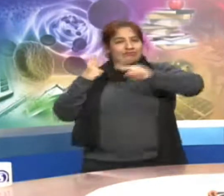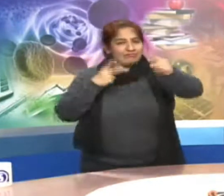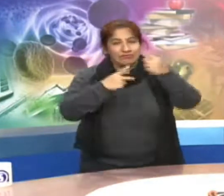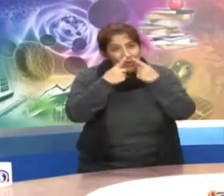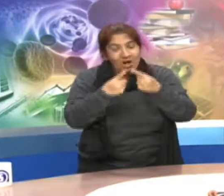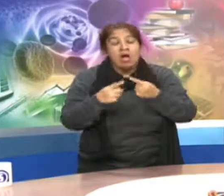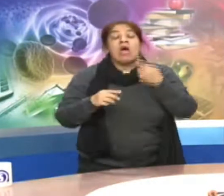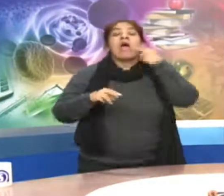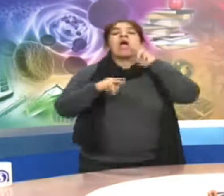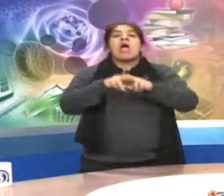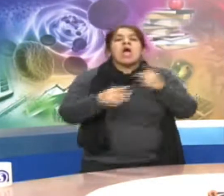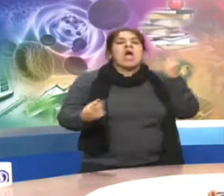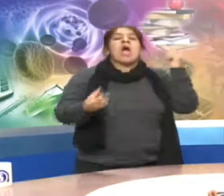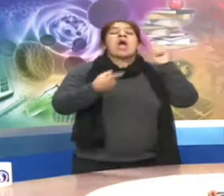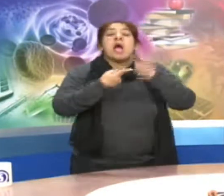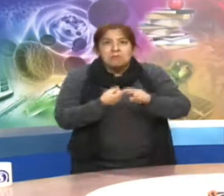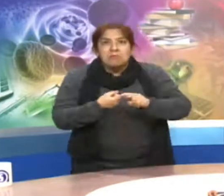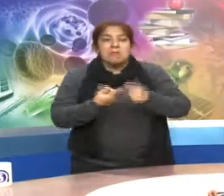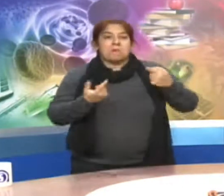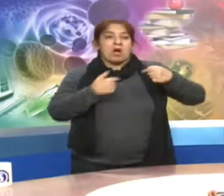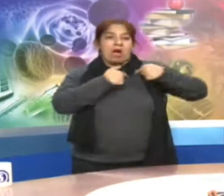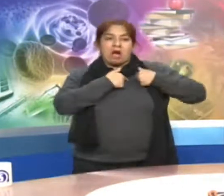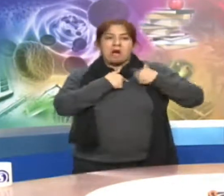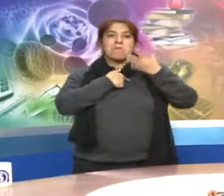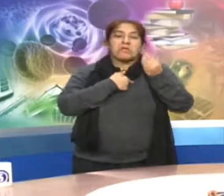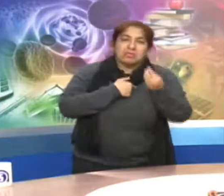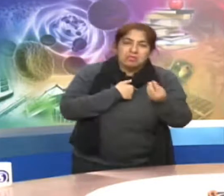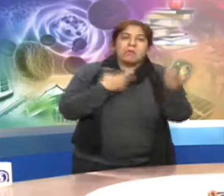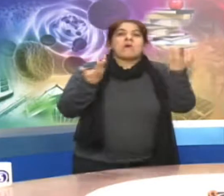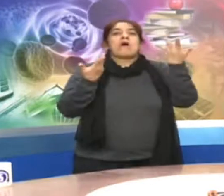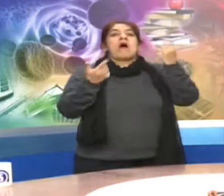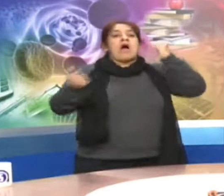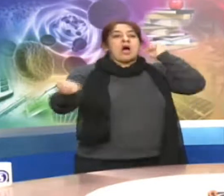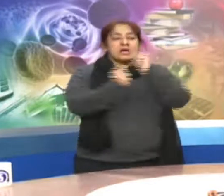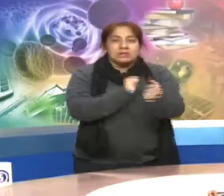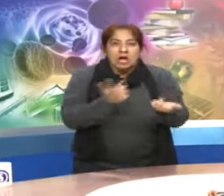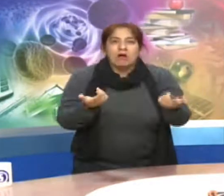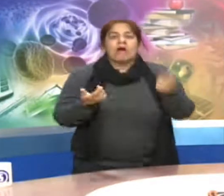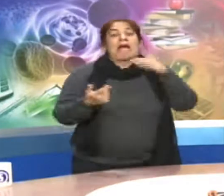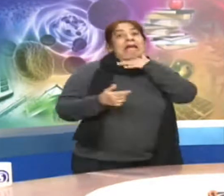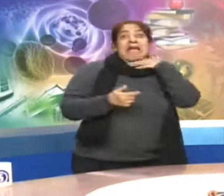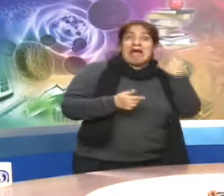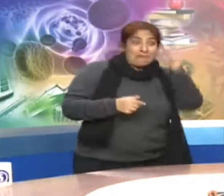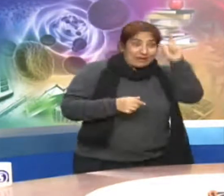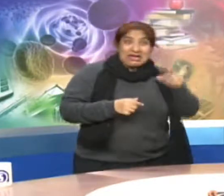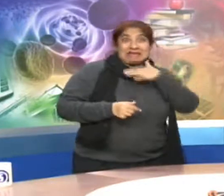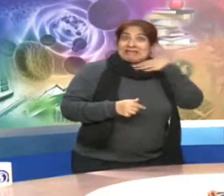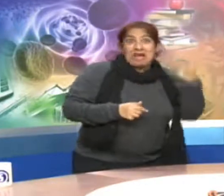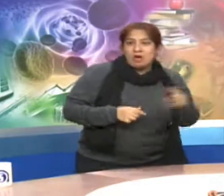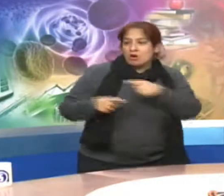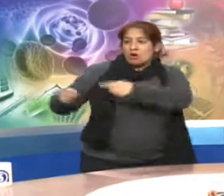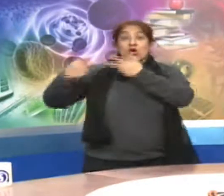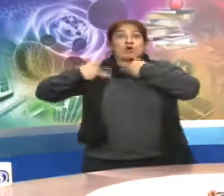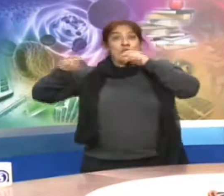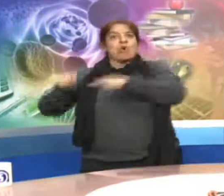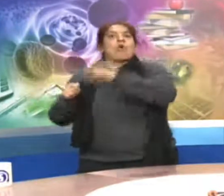when the consumer life is lost in the process of legal